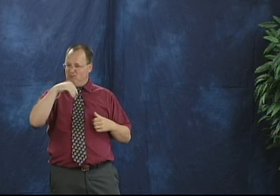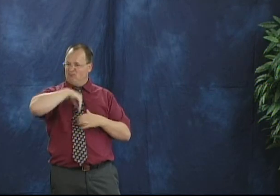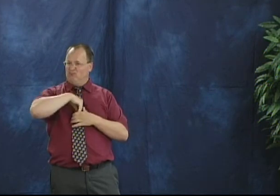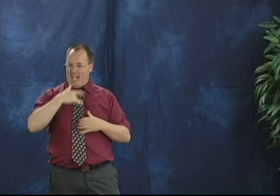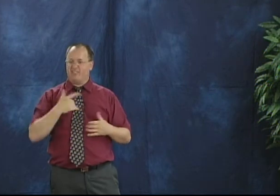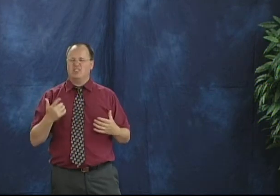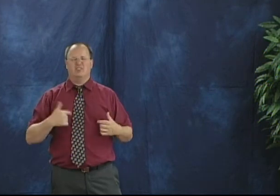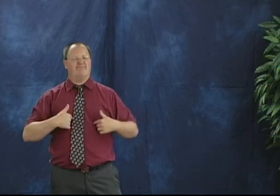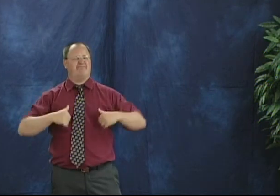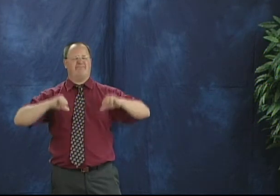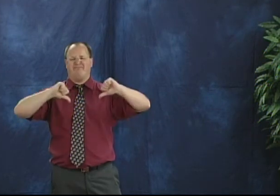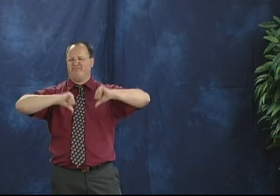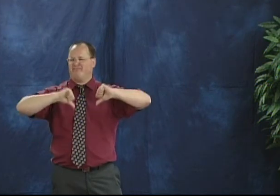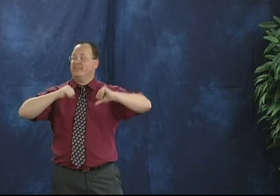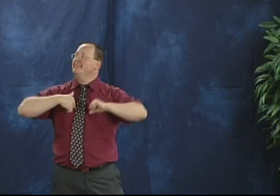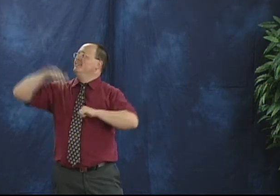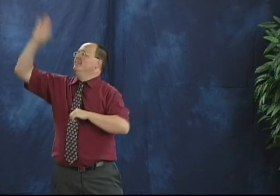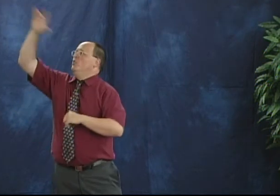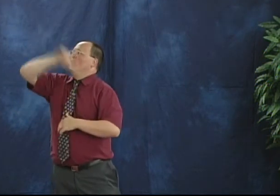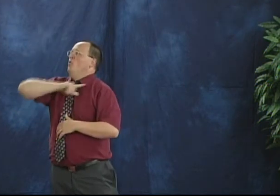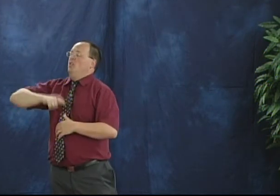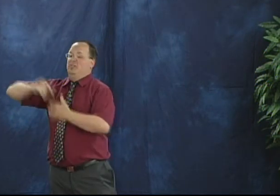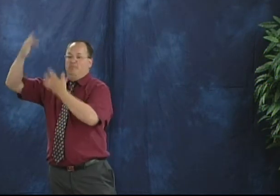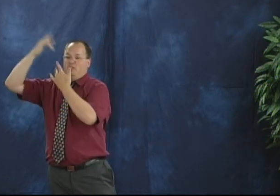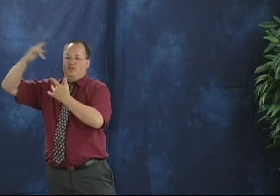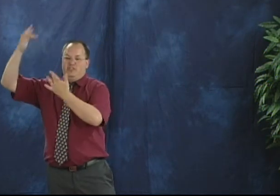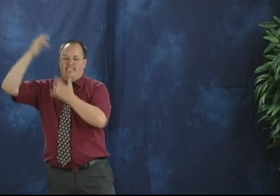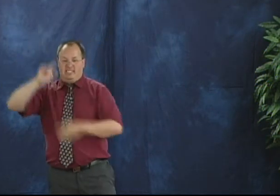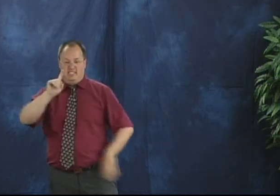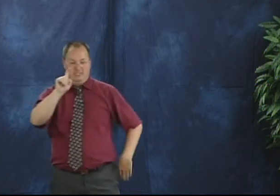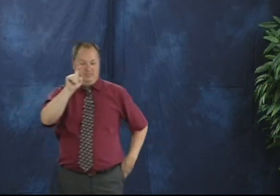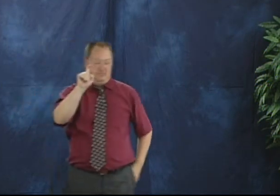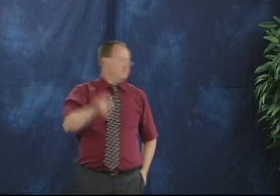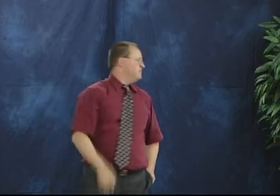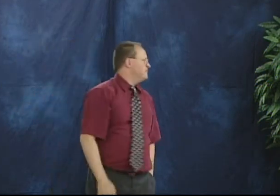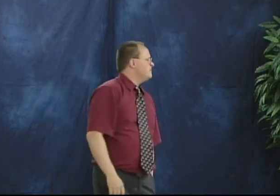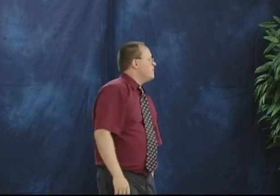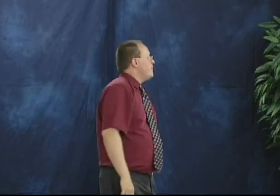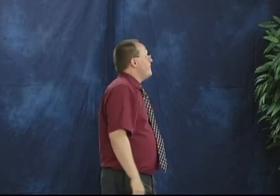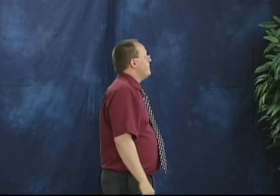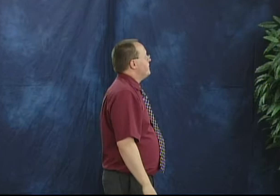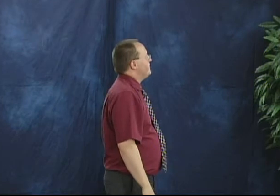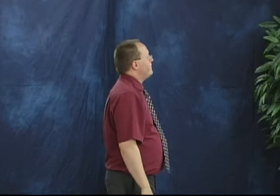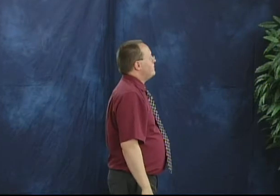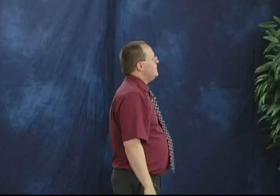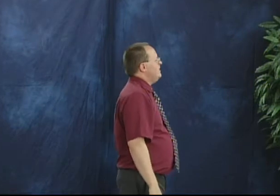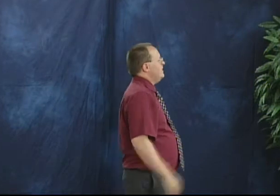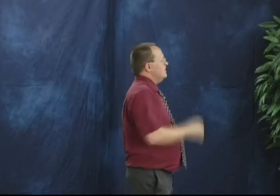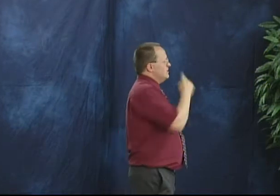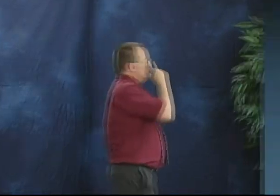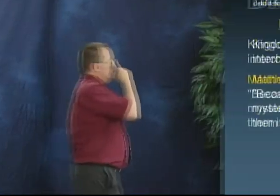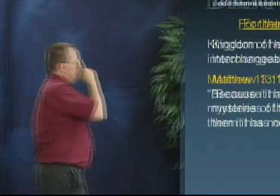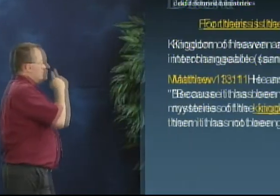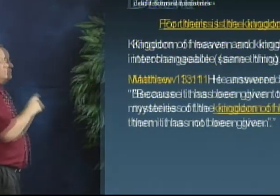You see this over and over again in each of these quotes.